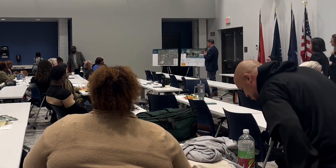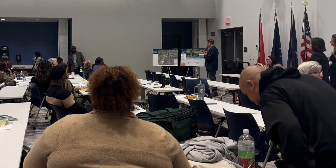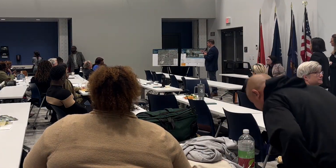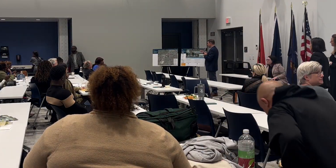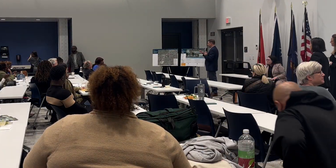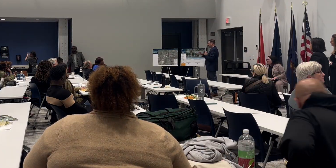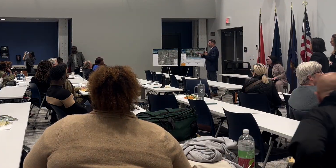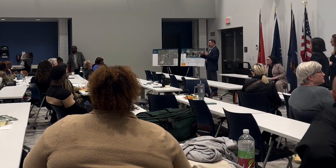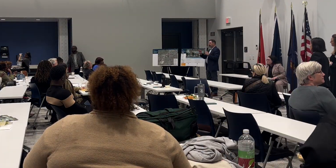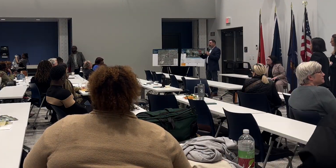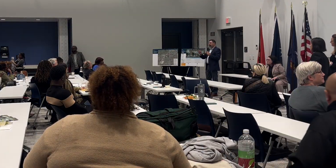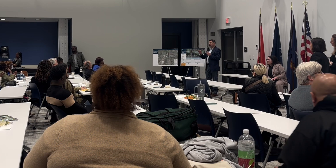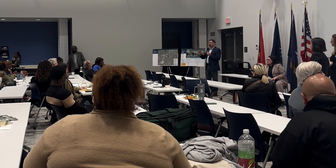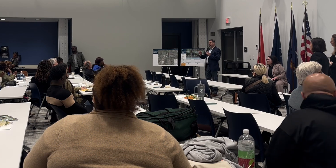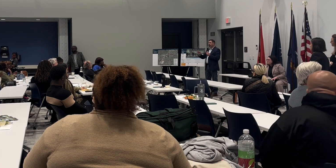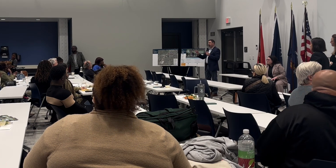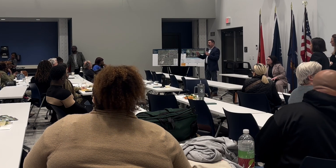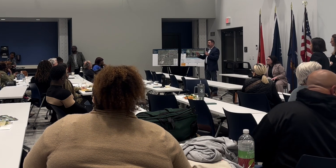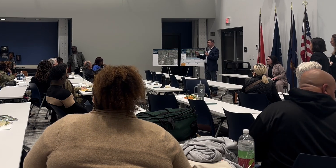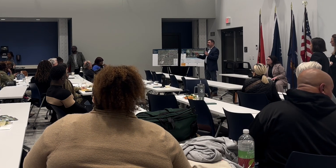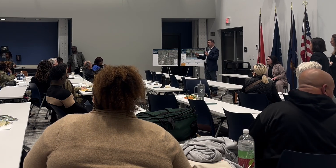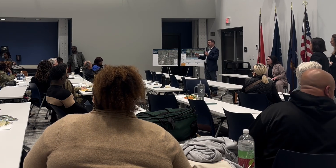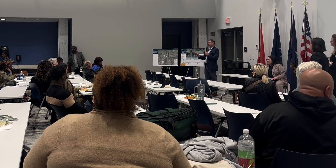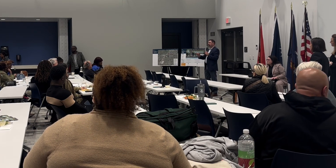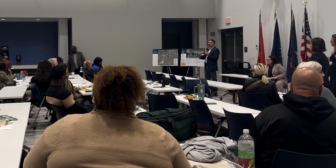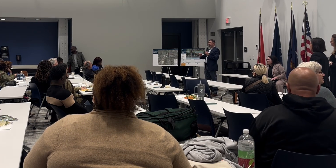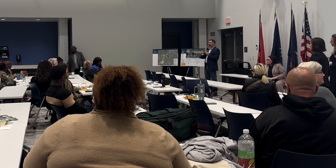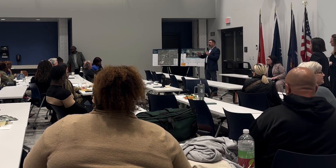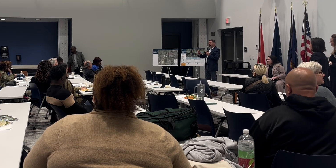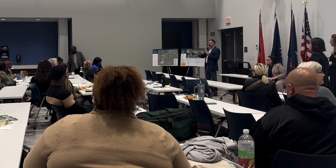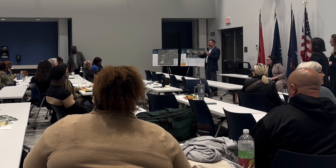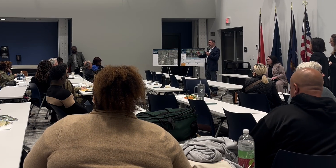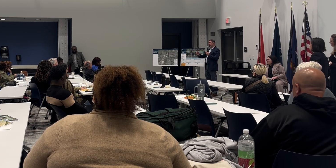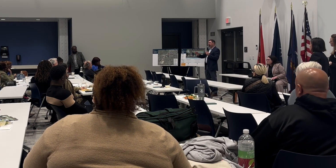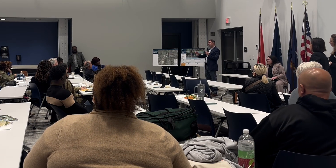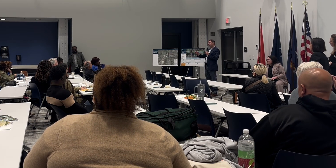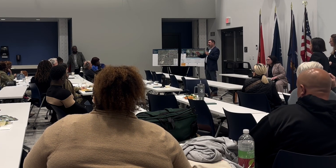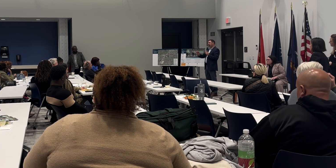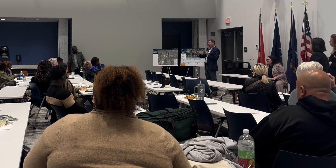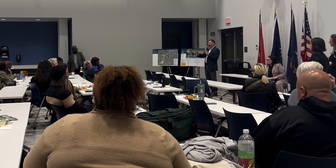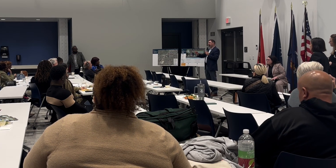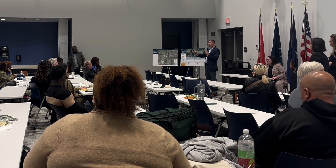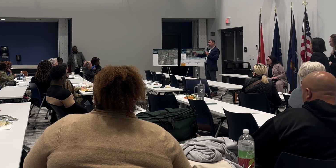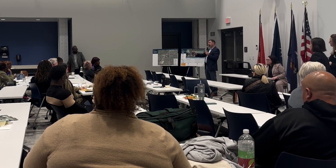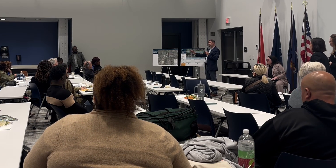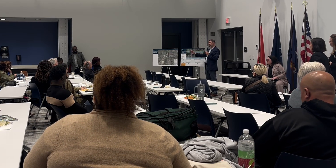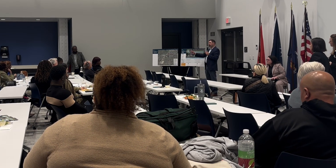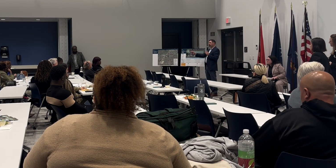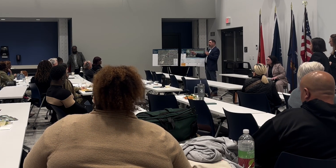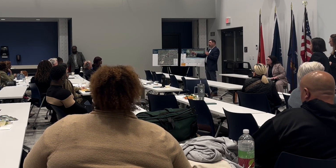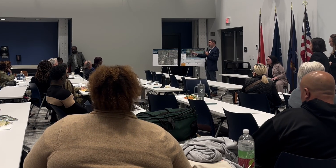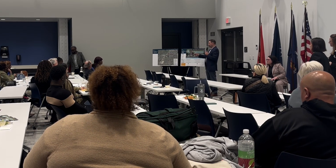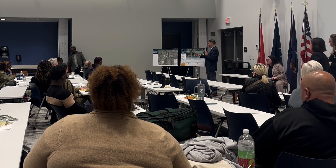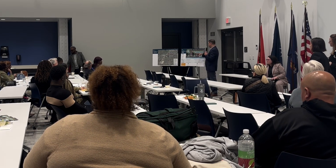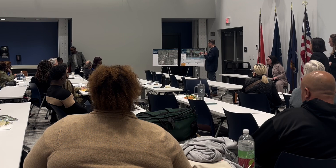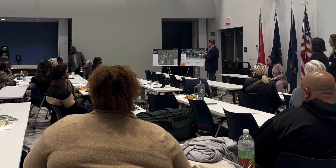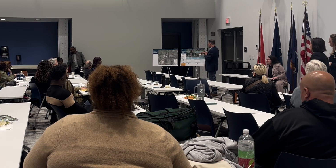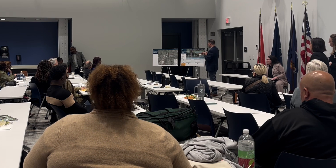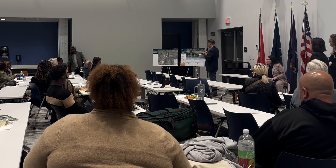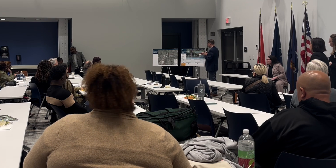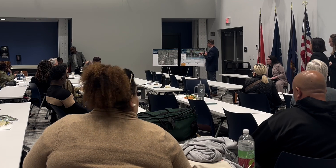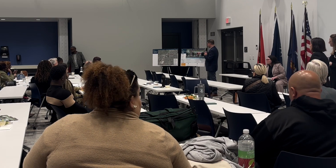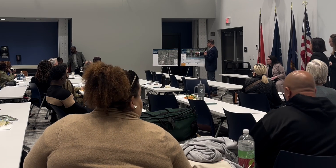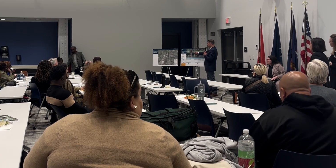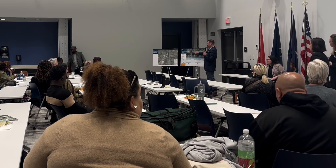and that impact will be as that work is happening closer to your home. So if you're